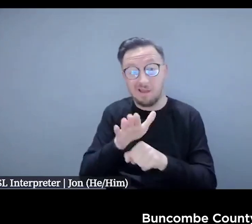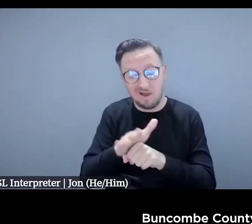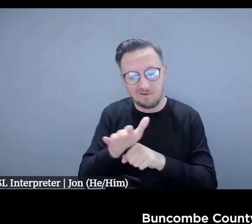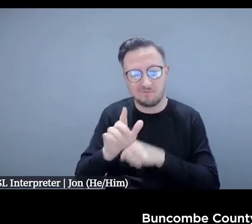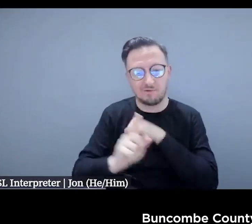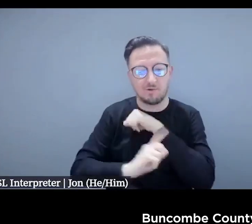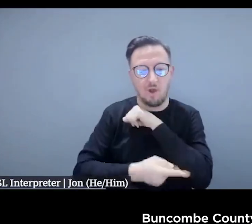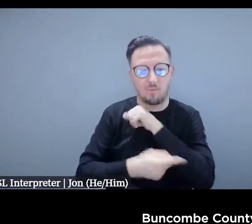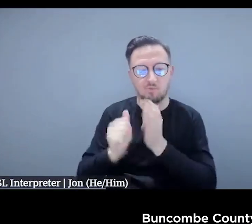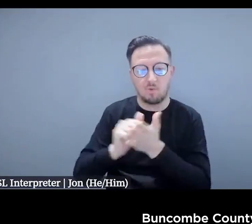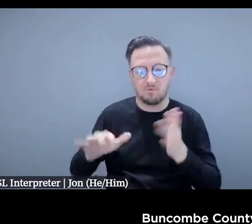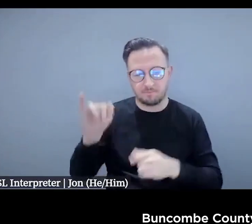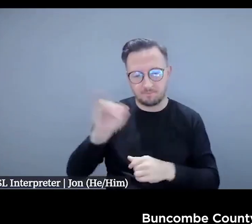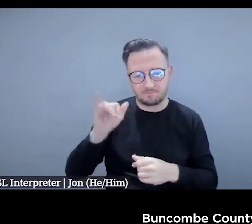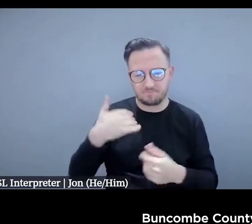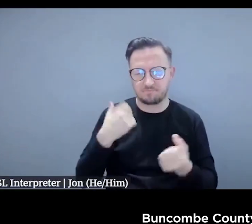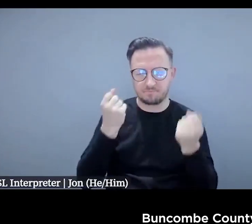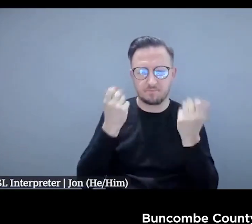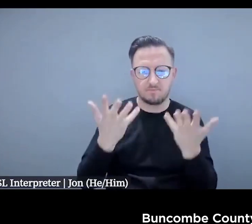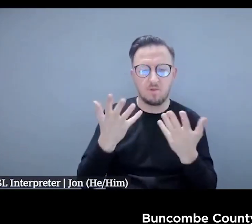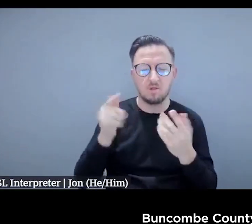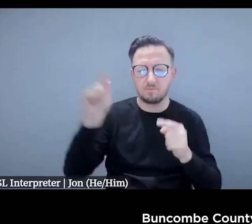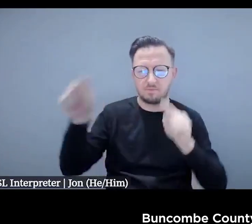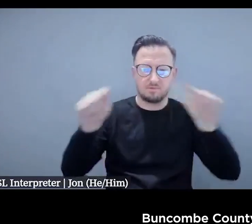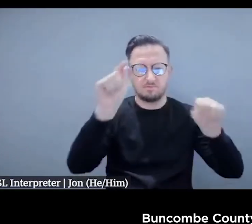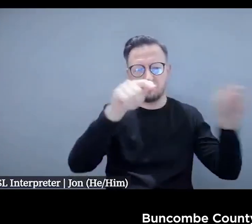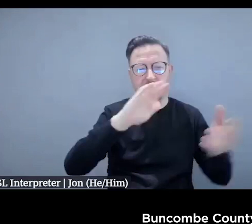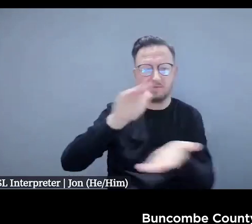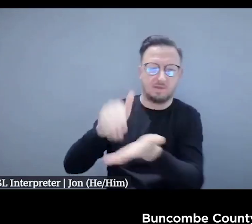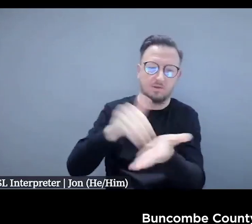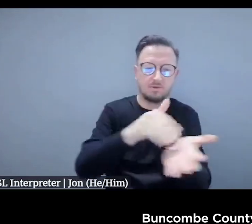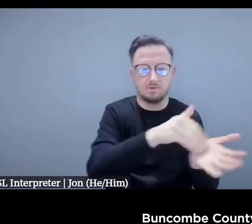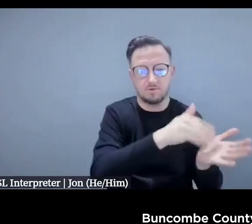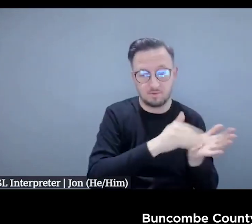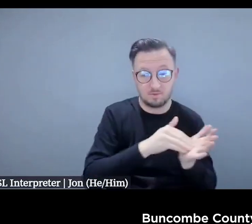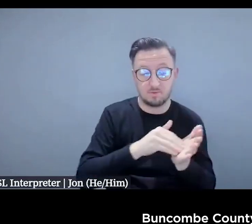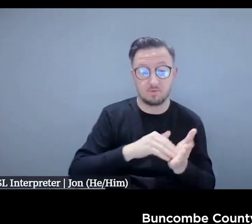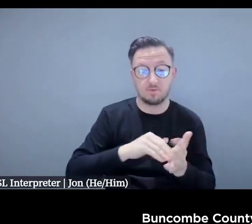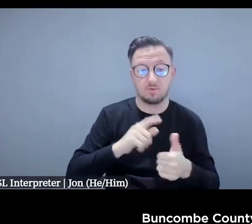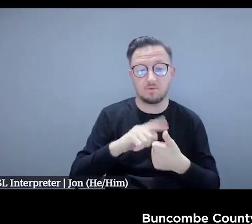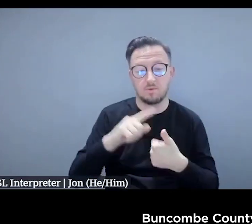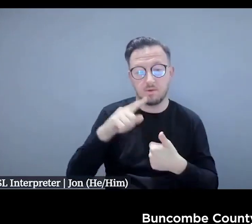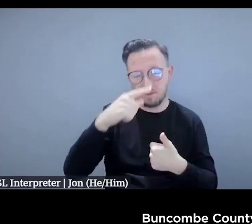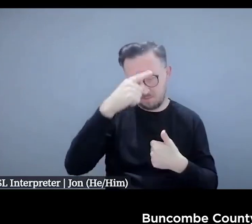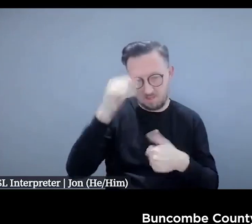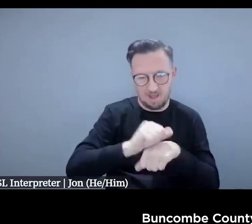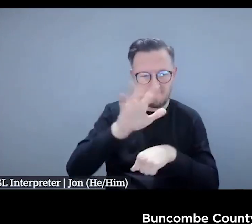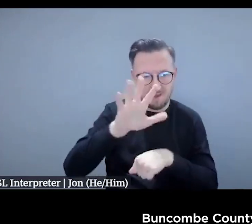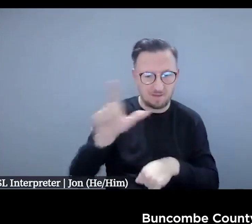There are multiple intake centers across the most impacted areas. These locations are the Black Mountain Library,